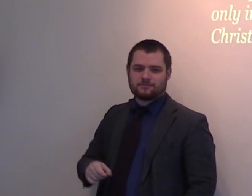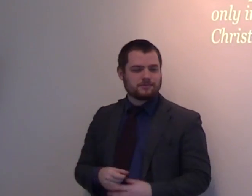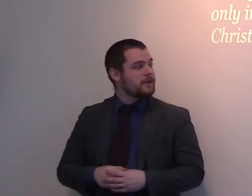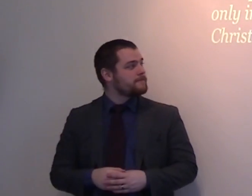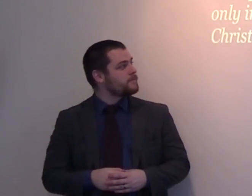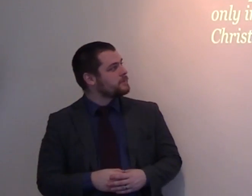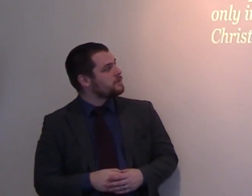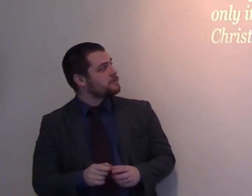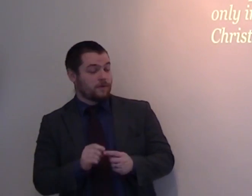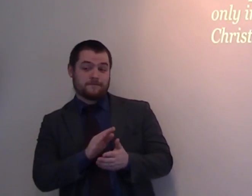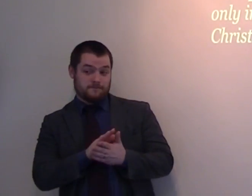1,